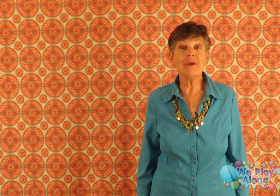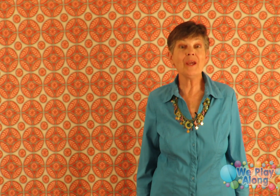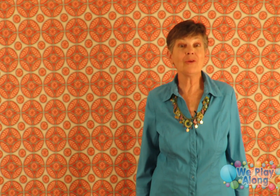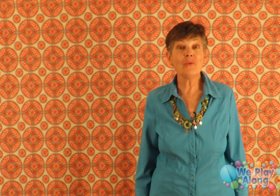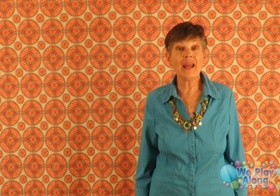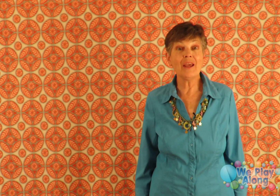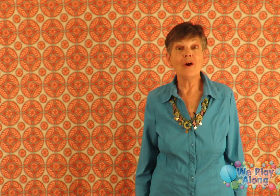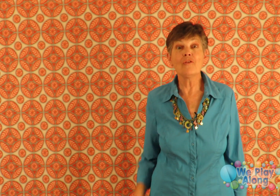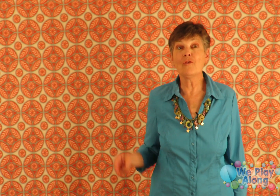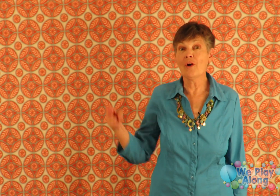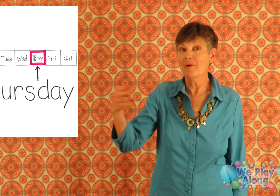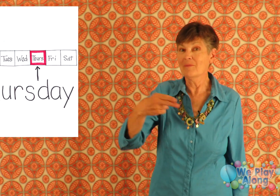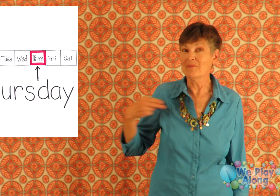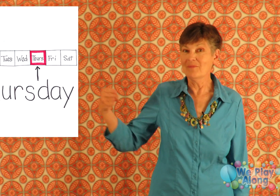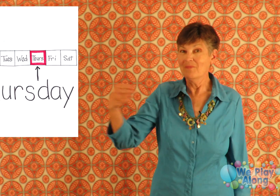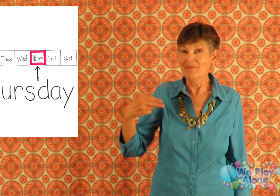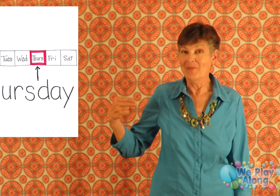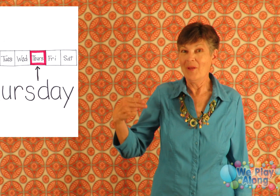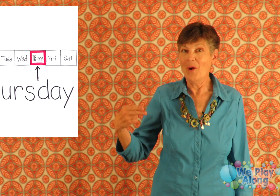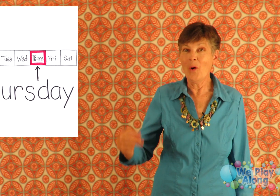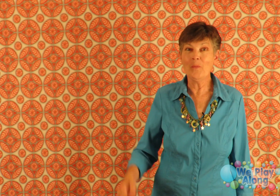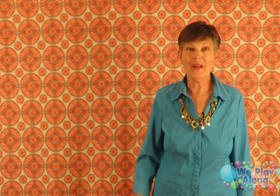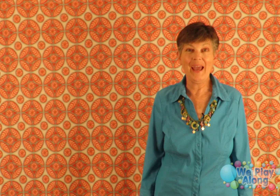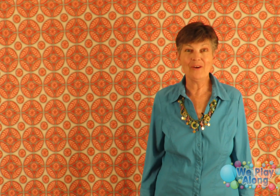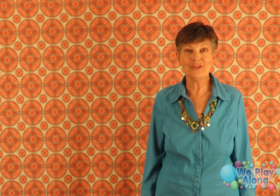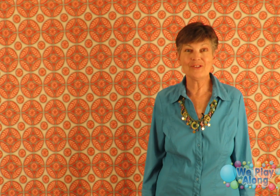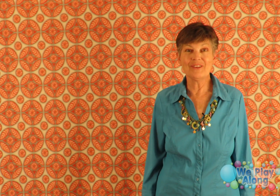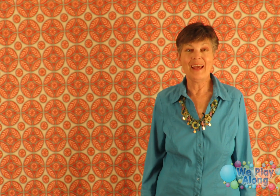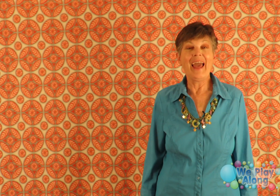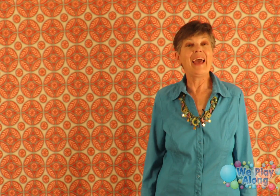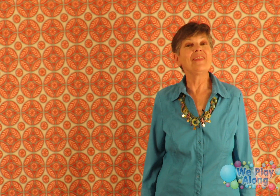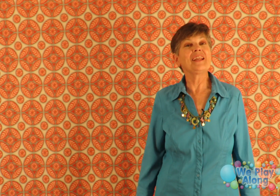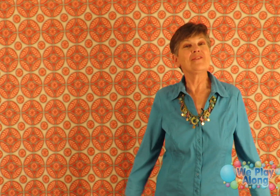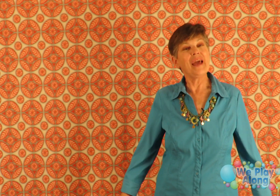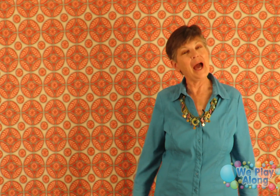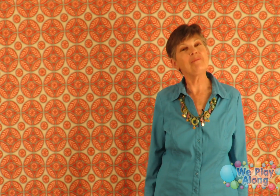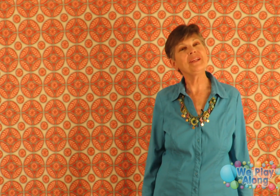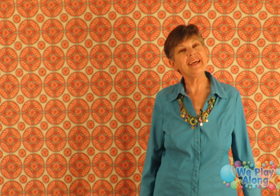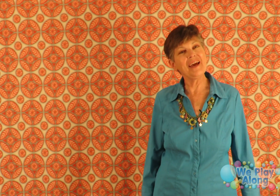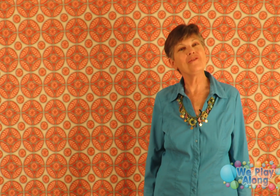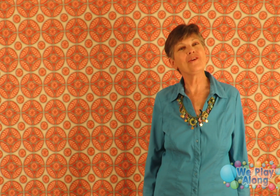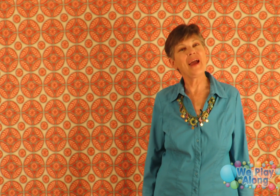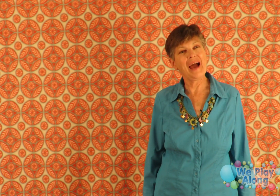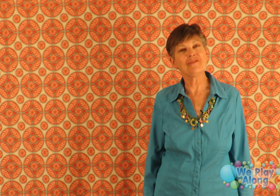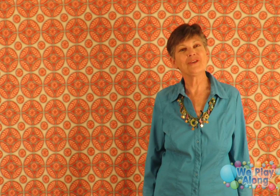happy and ready for open house, and they lived happily ever after.